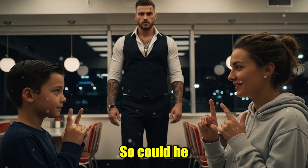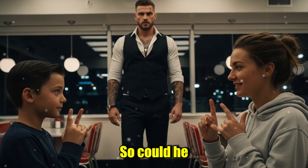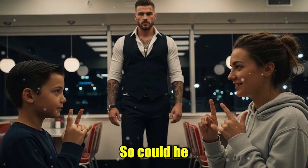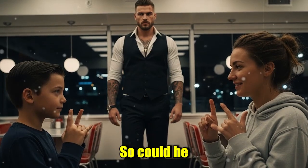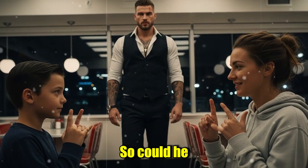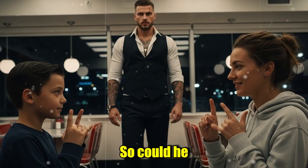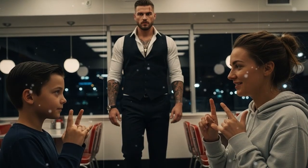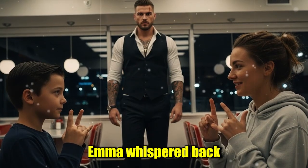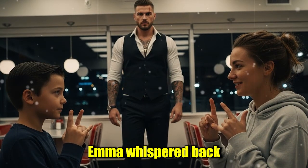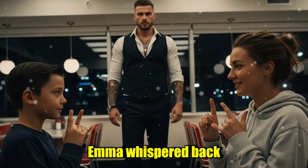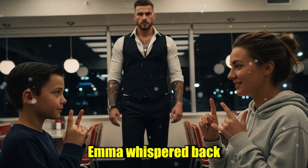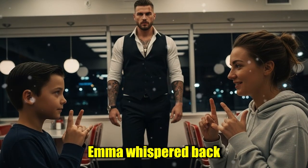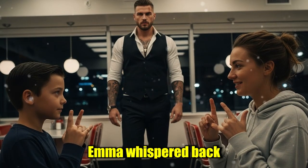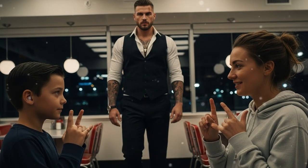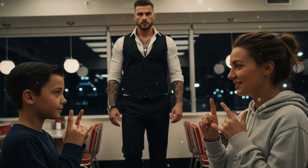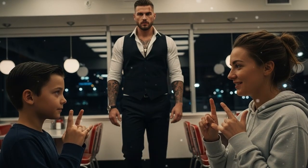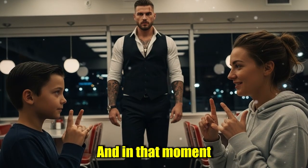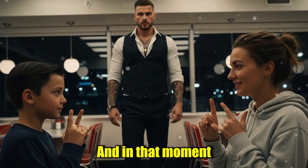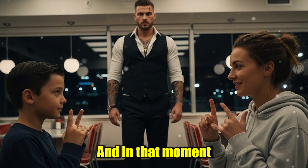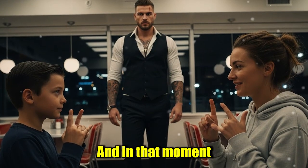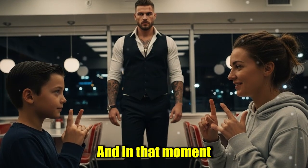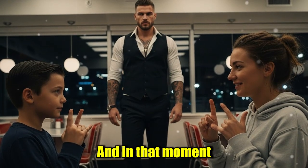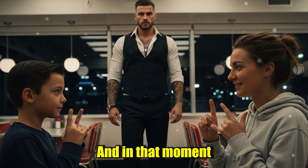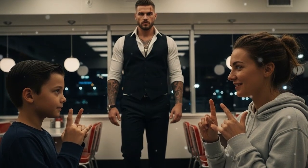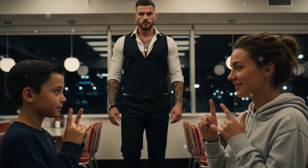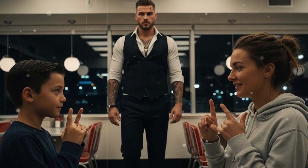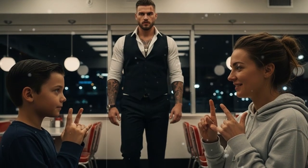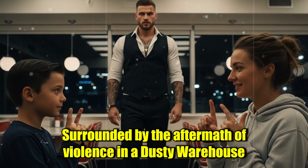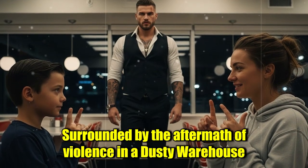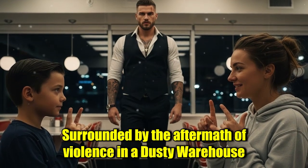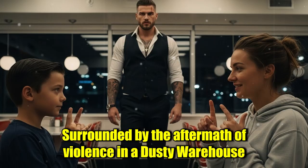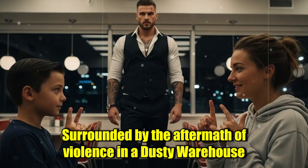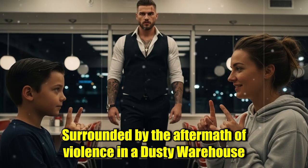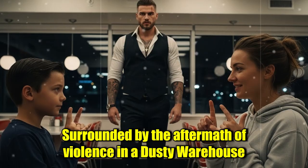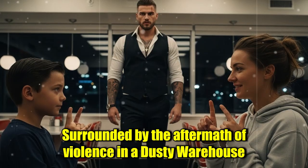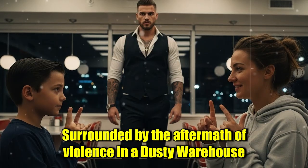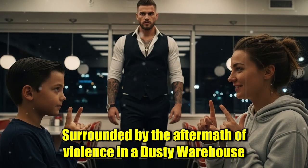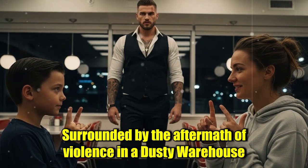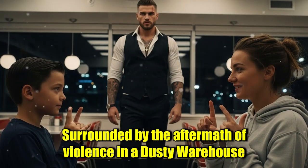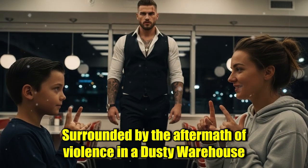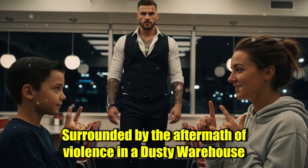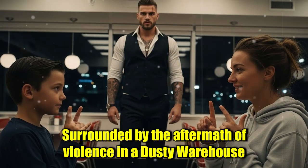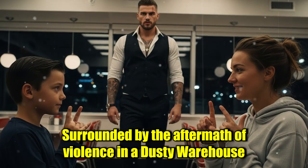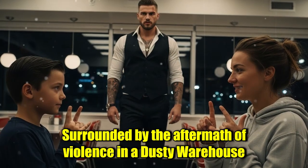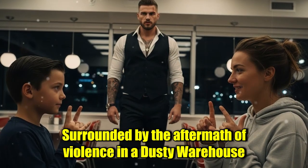"So could he," Emma whispered back. And in that moment, surrounded by the aftermath of violence in a dusty